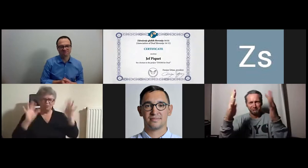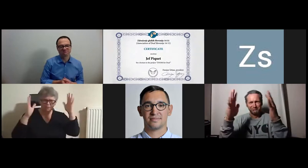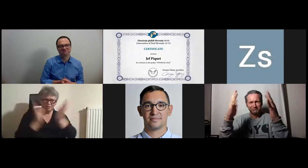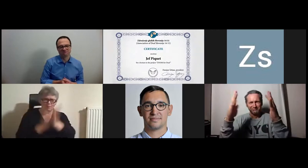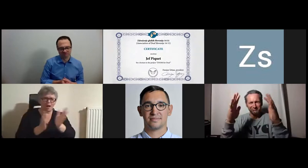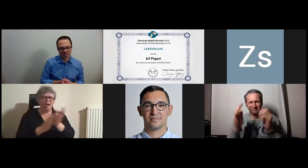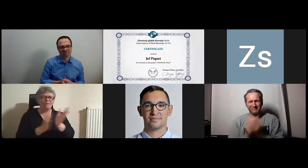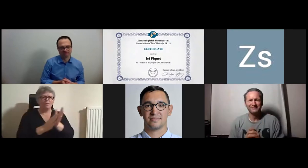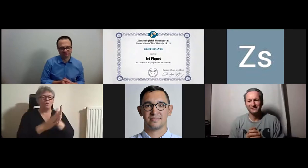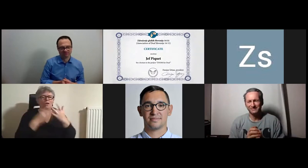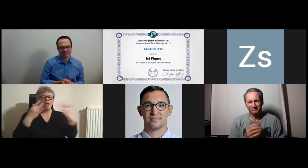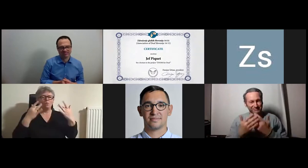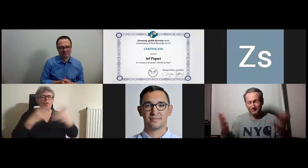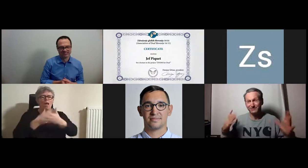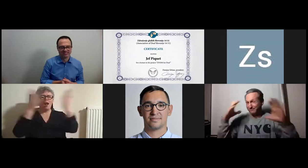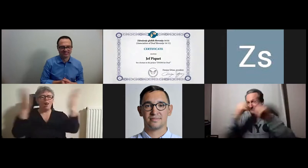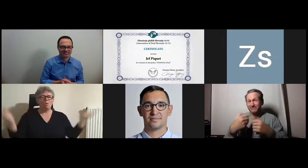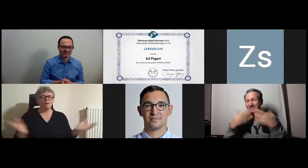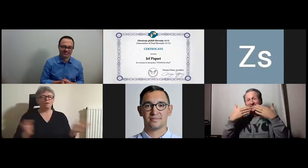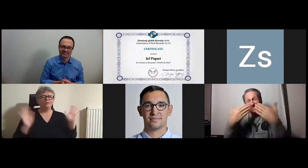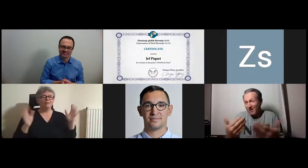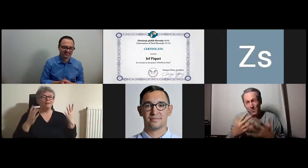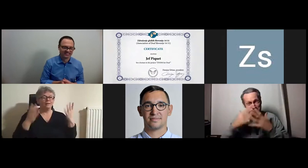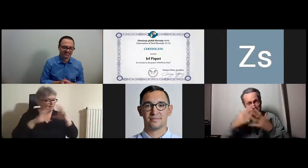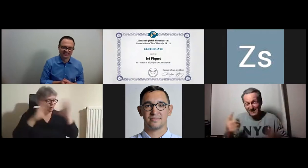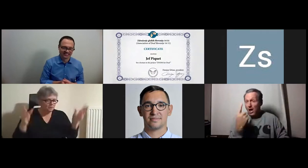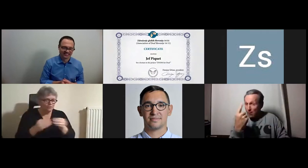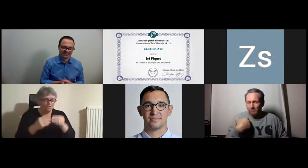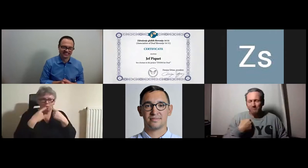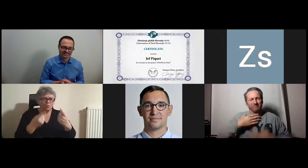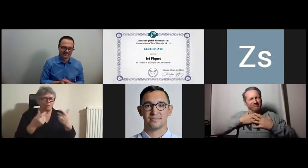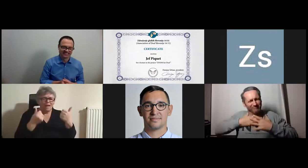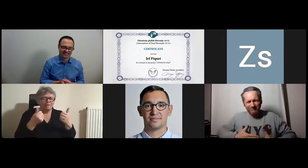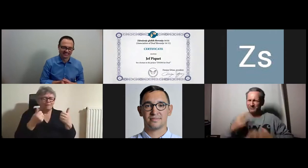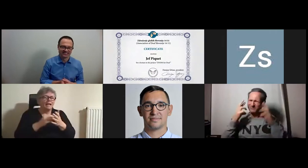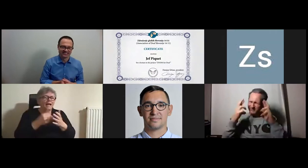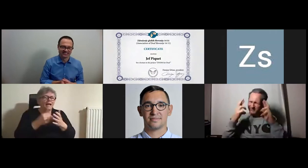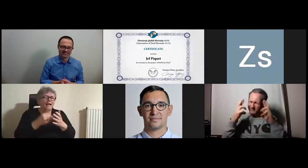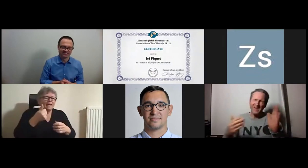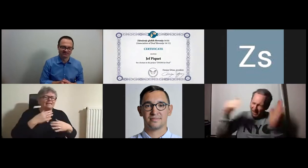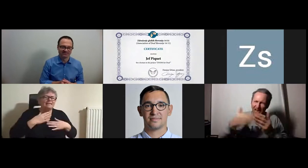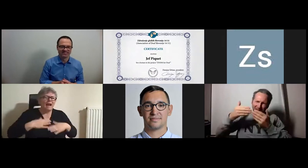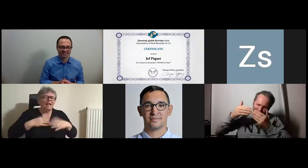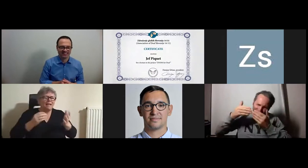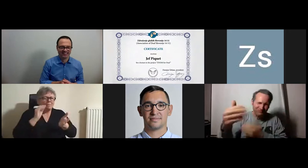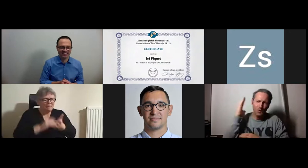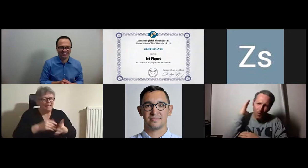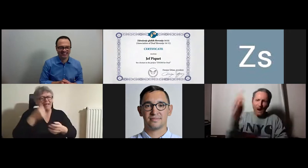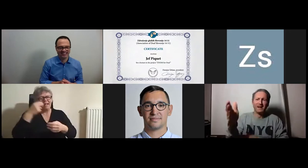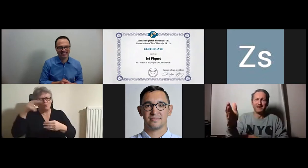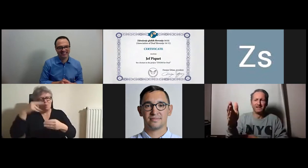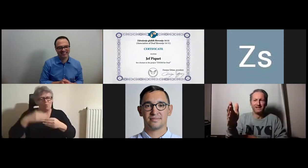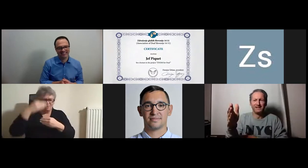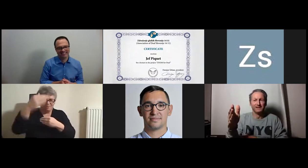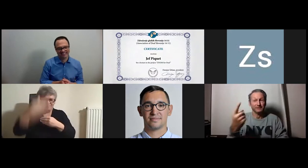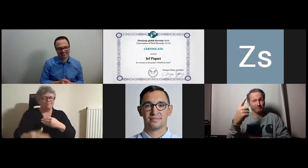drink for our eyes. And thanks to the deaf interpreters. That's all I want to say. Just thank you so much. And I hope